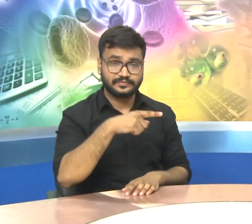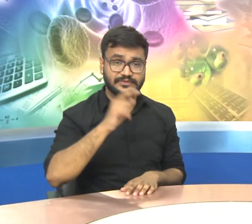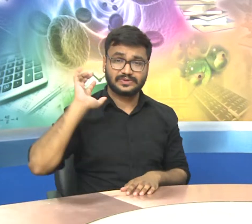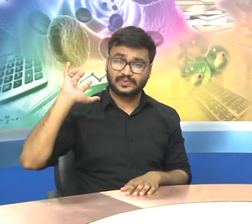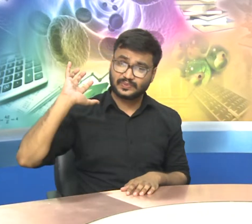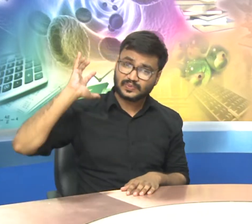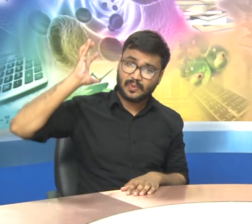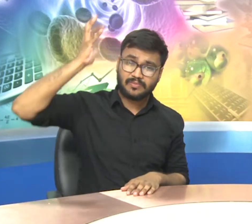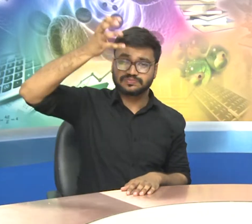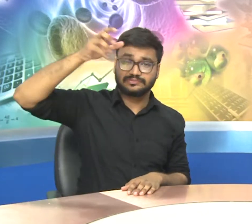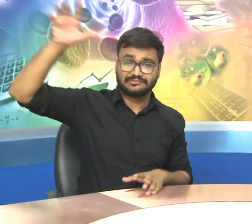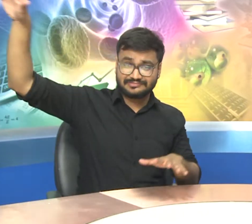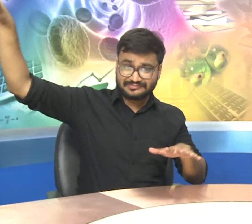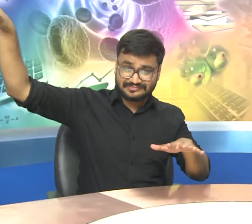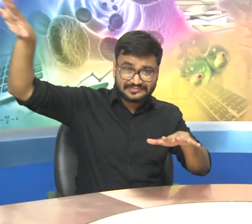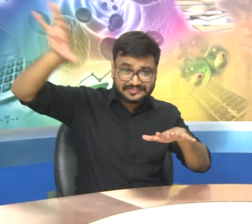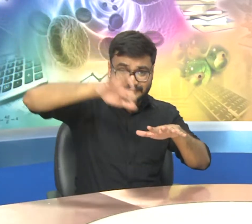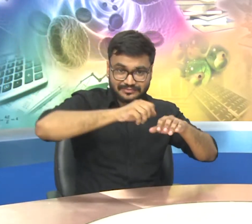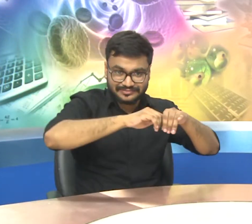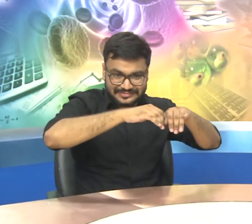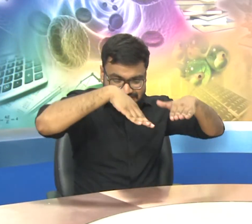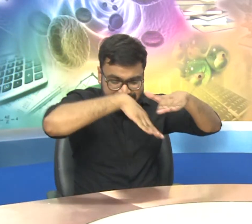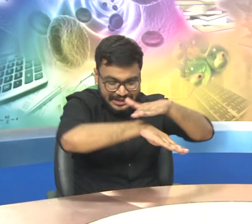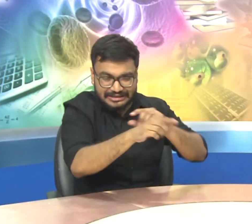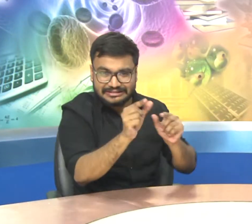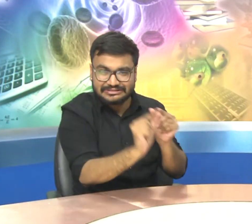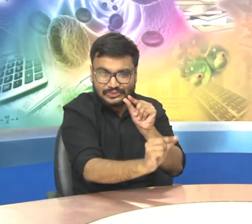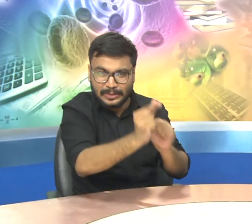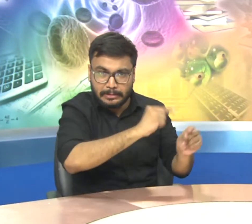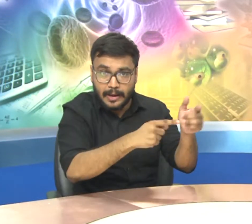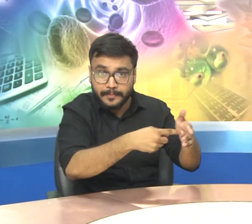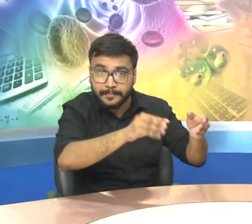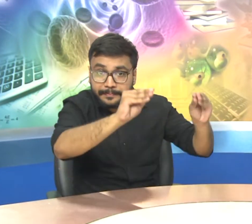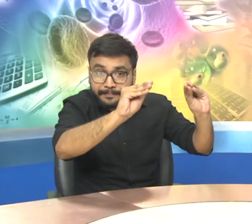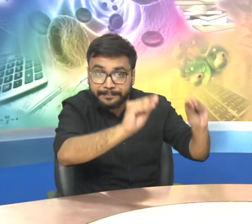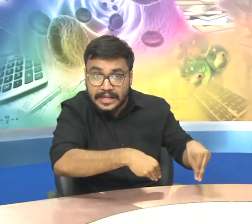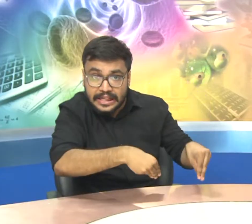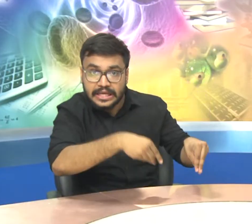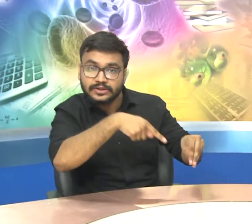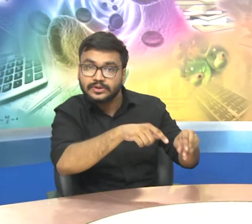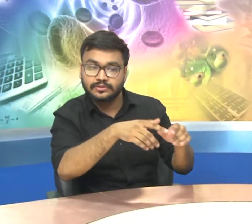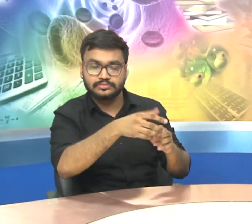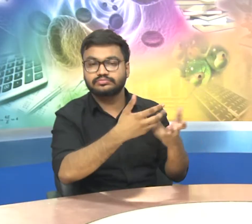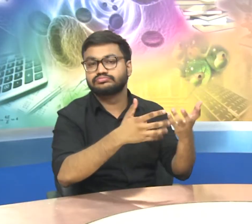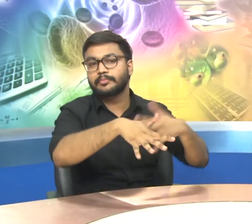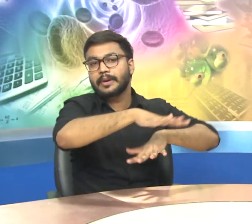And as a result, less sunlight reaches the deeper part of the pond.